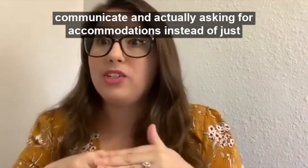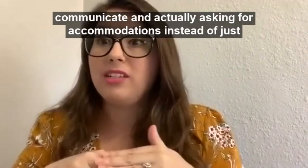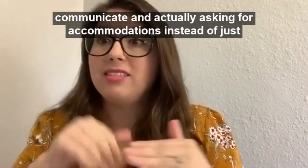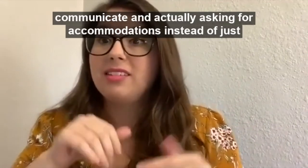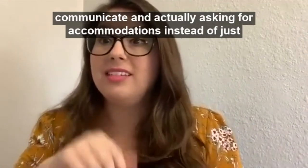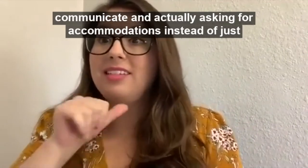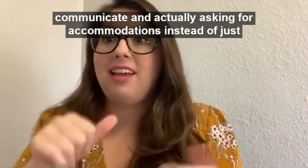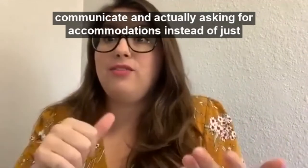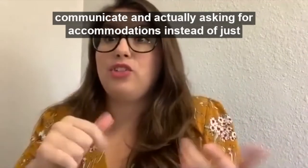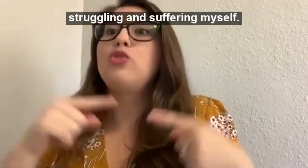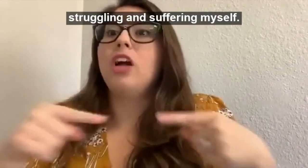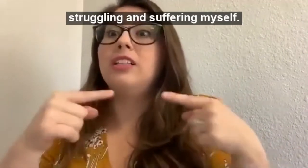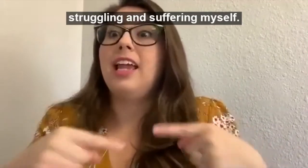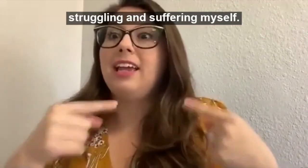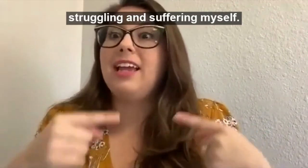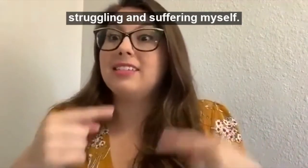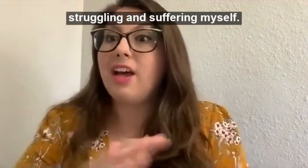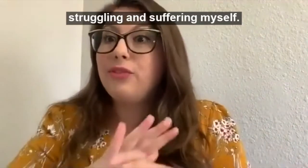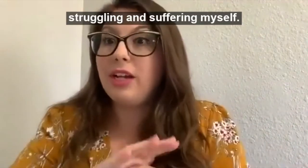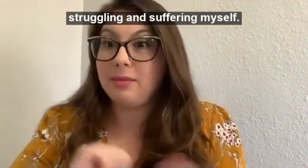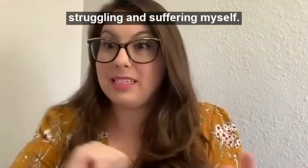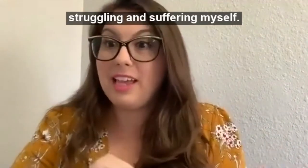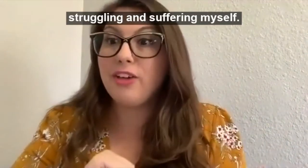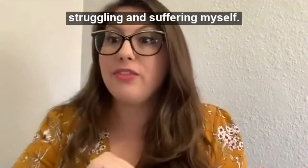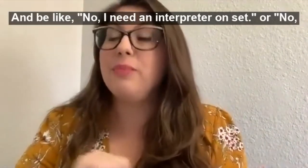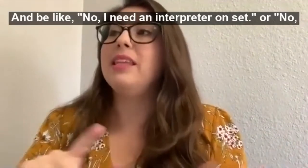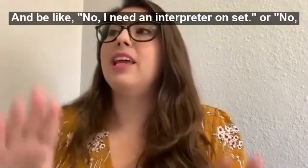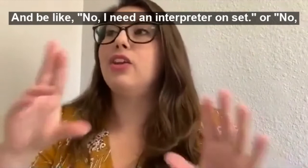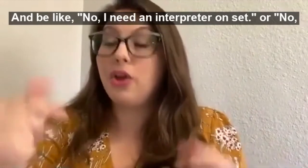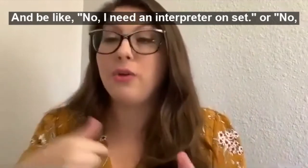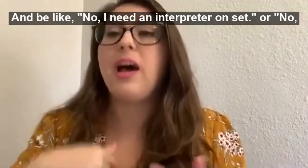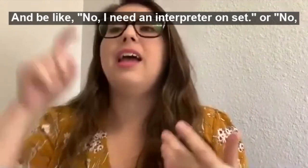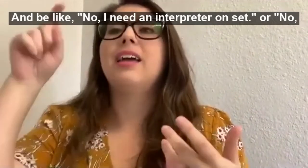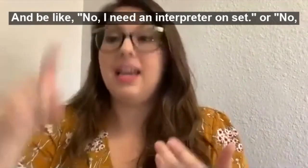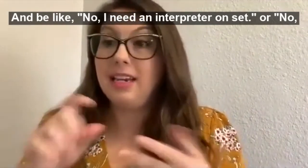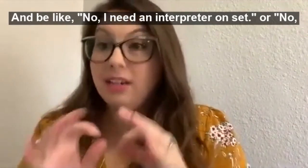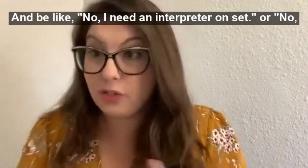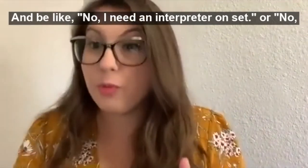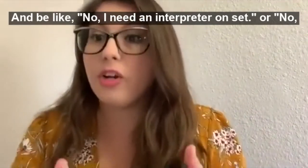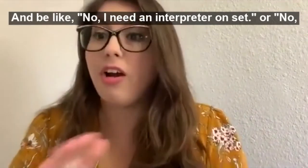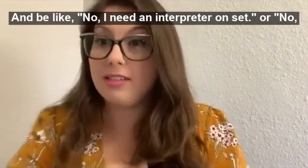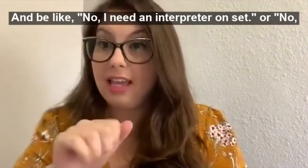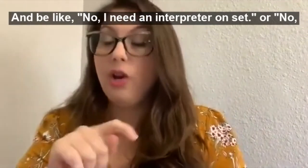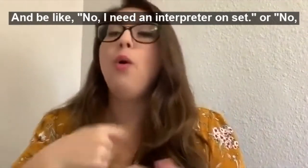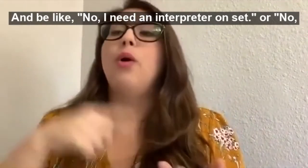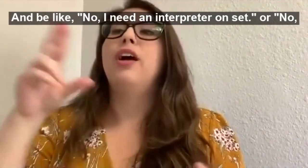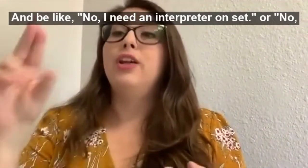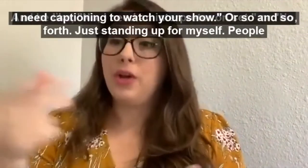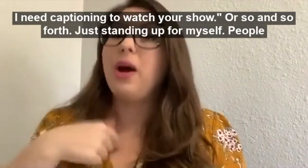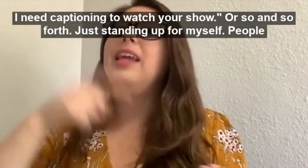accommodations instead of just struggling and suffering myself and being like, no, I need an interpreter on set, or no, I